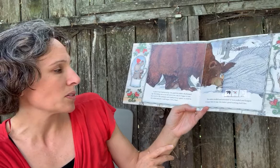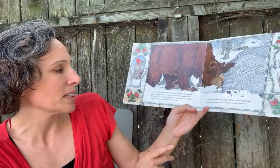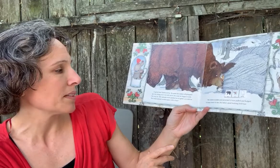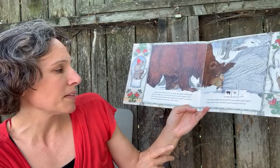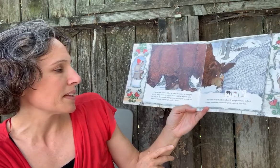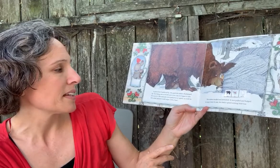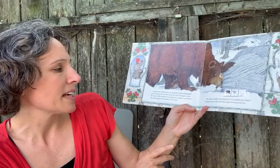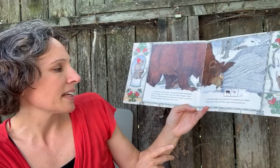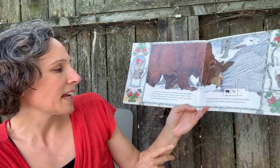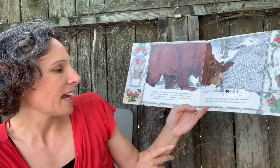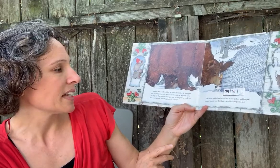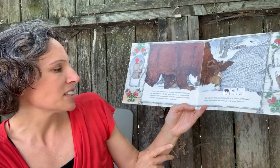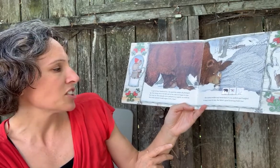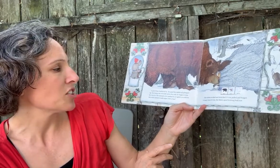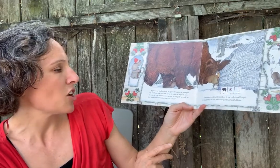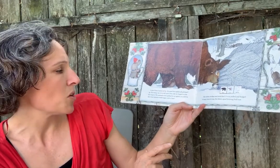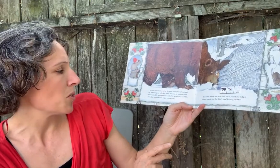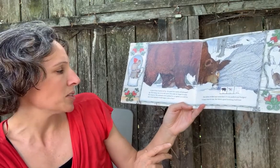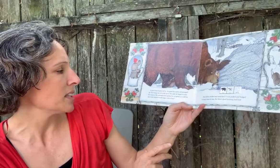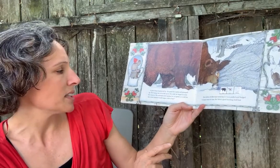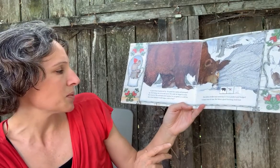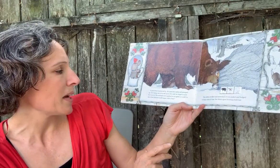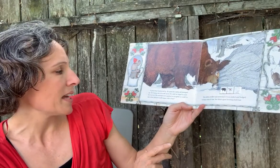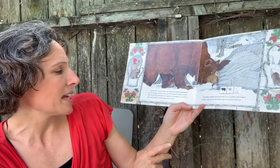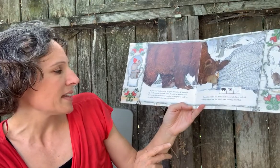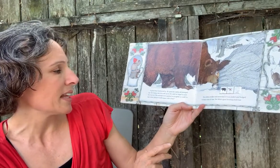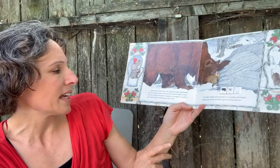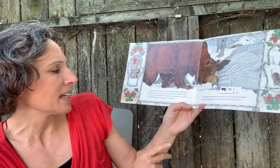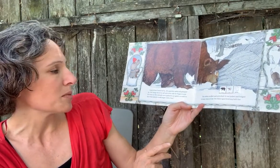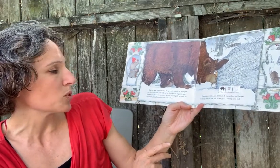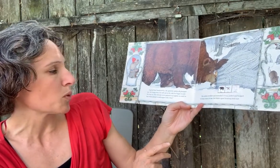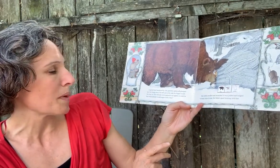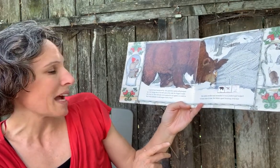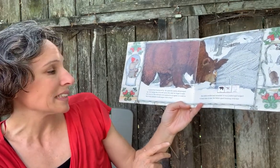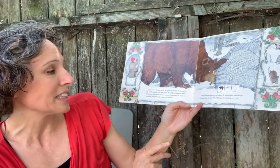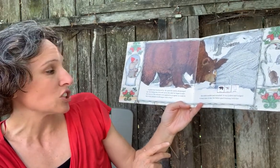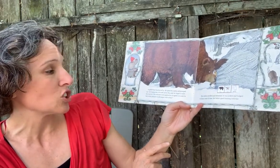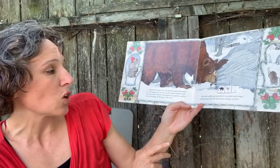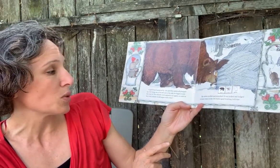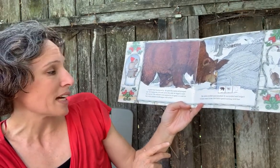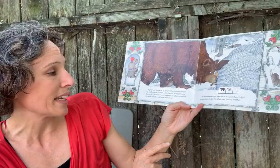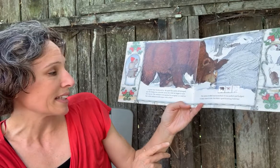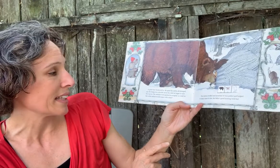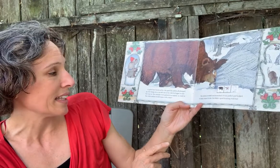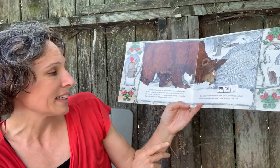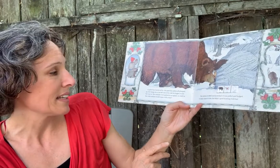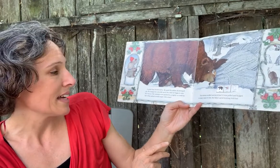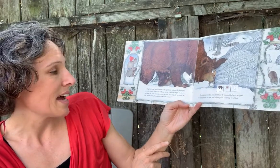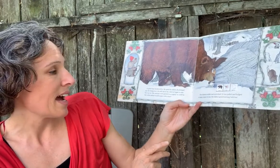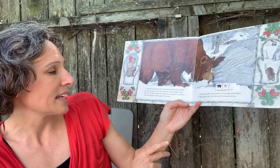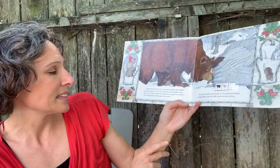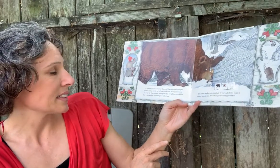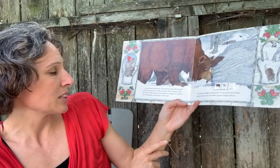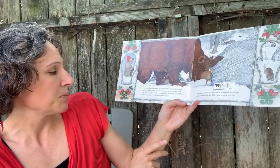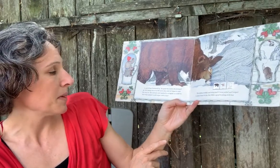he began to nose his way in. The animals were packed in so tightly as could be,